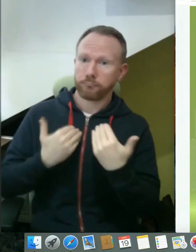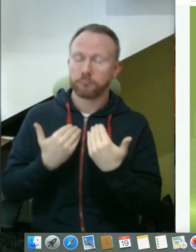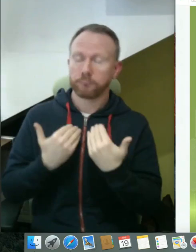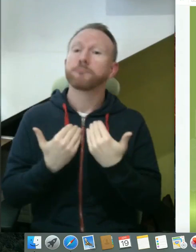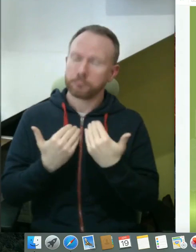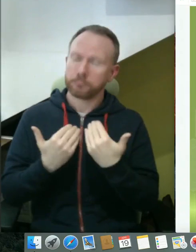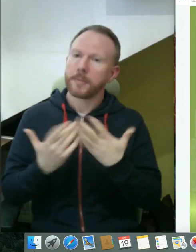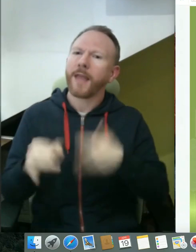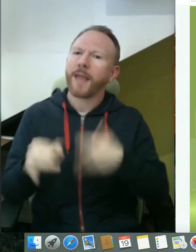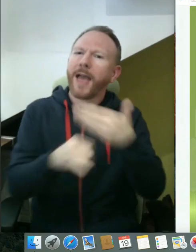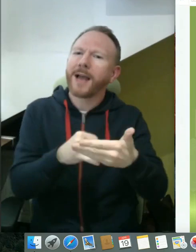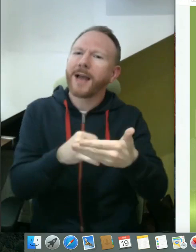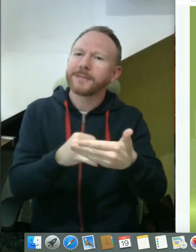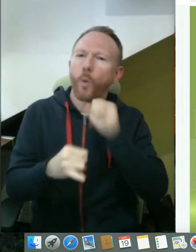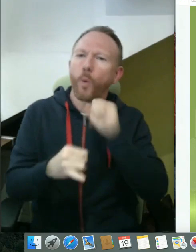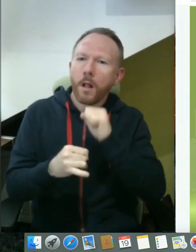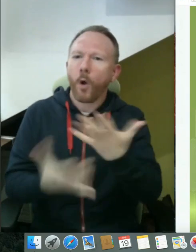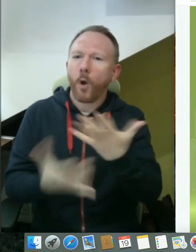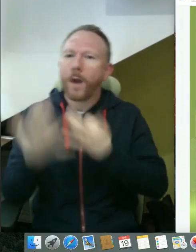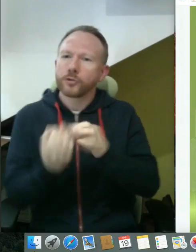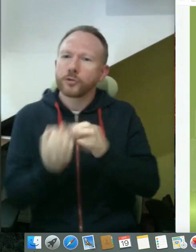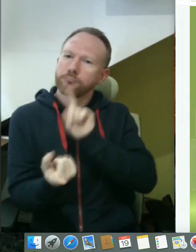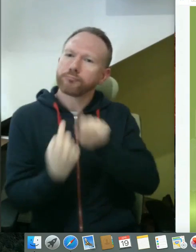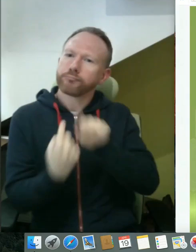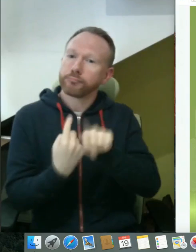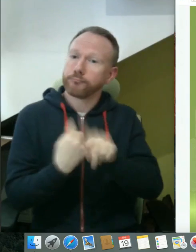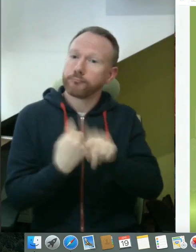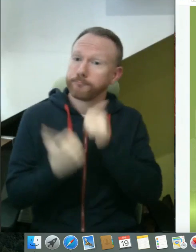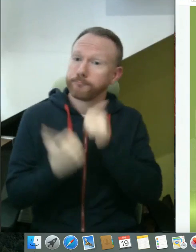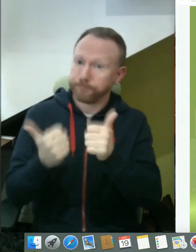question section at the end of the presentation.